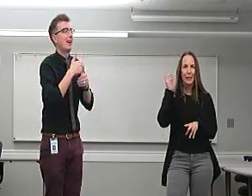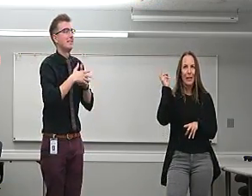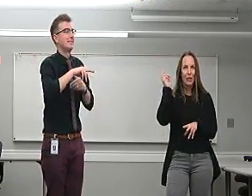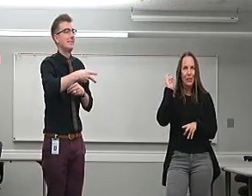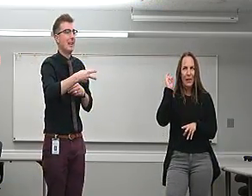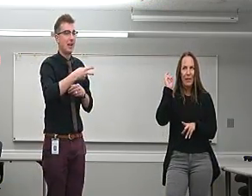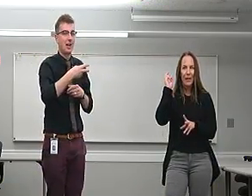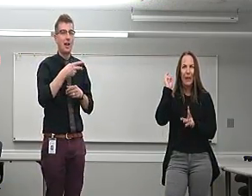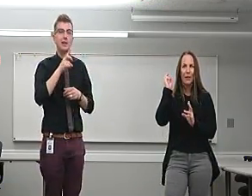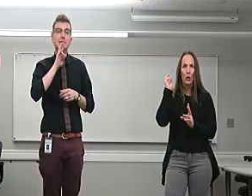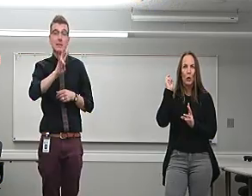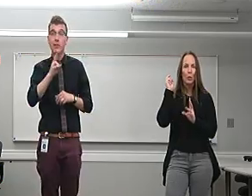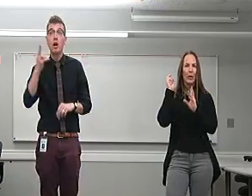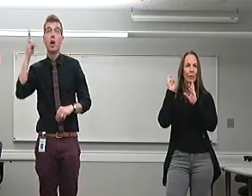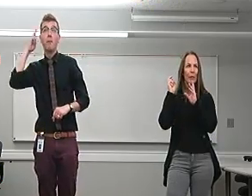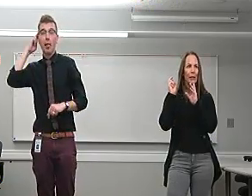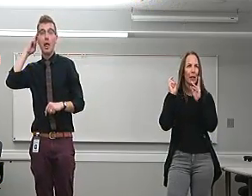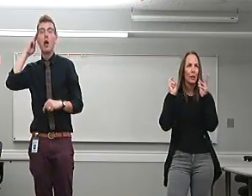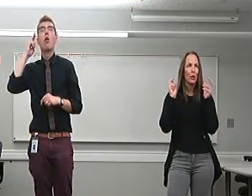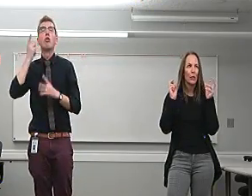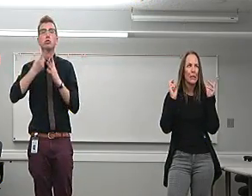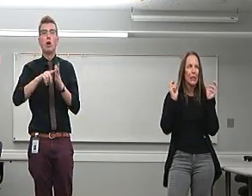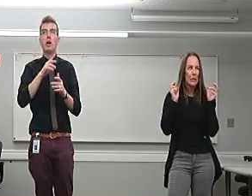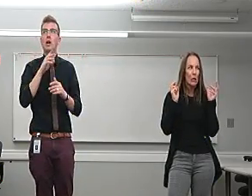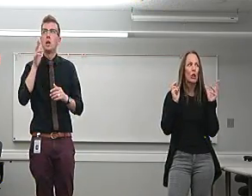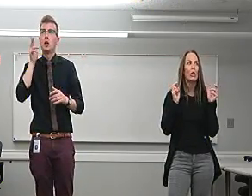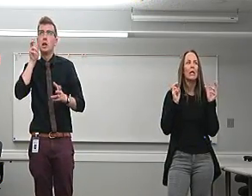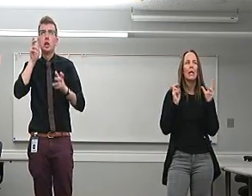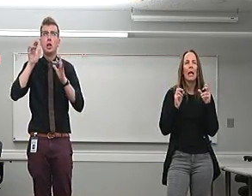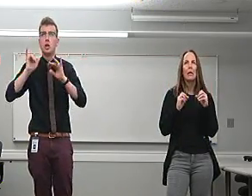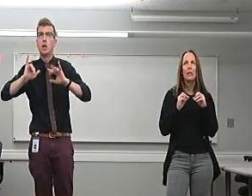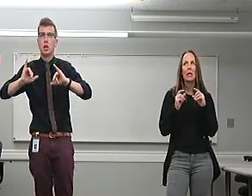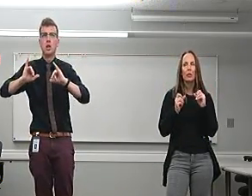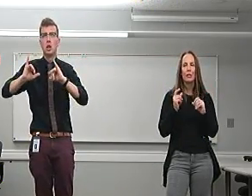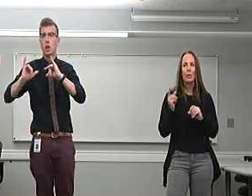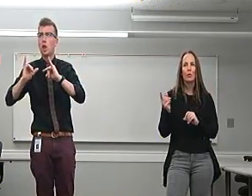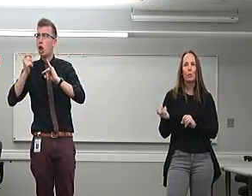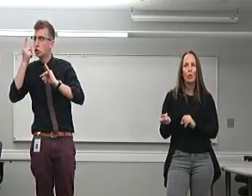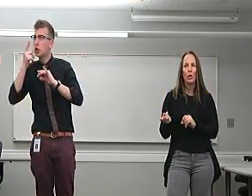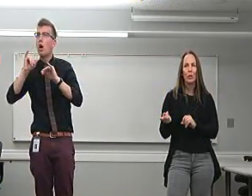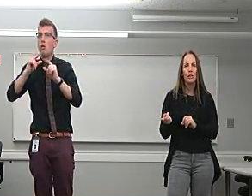having a cochlear implant and learning to hear and understand those words.